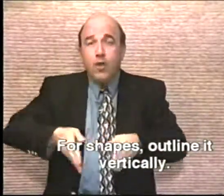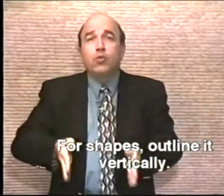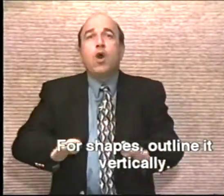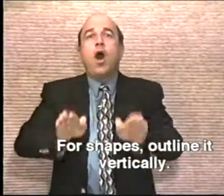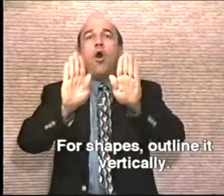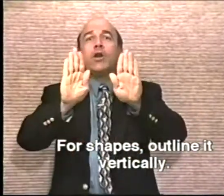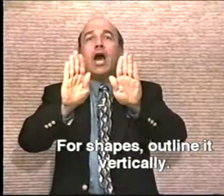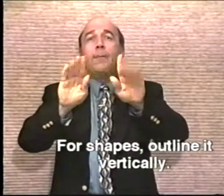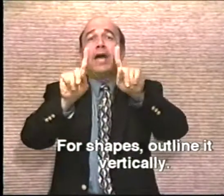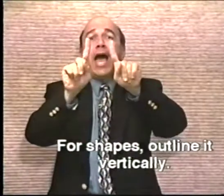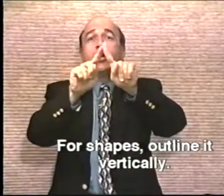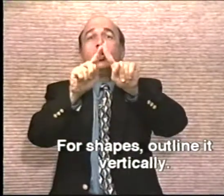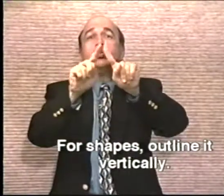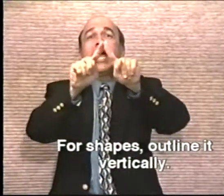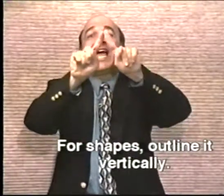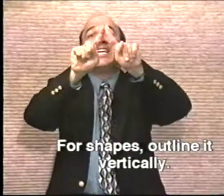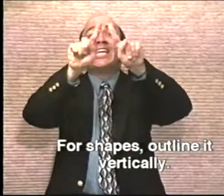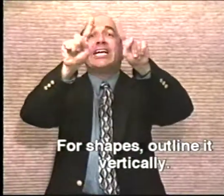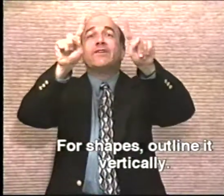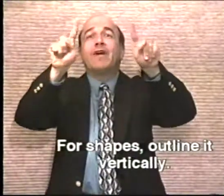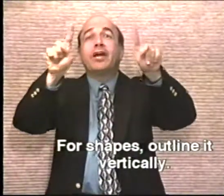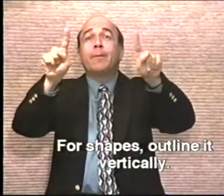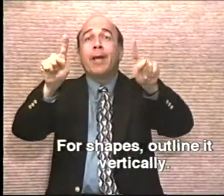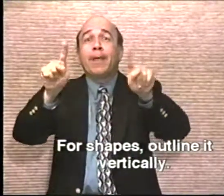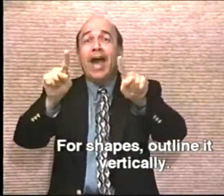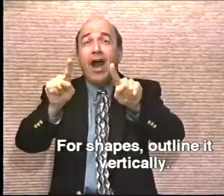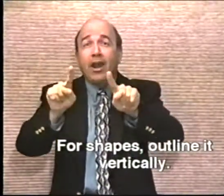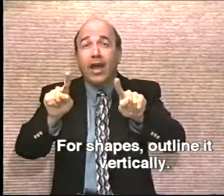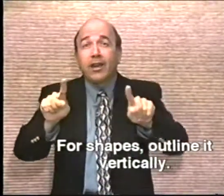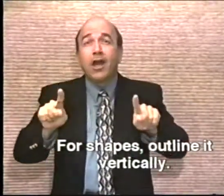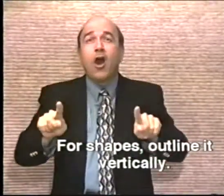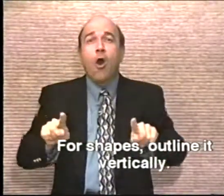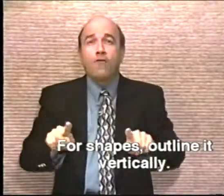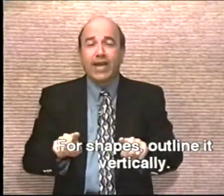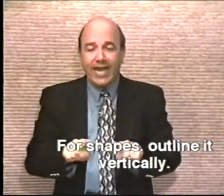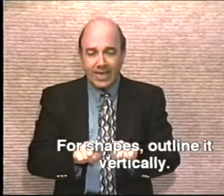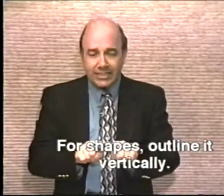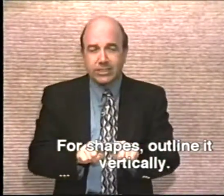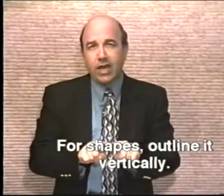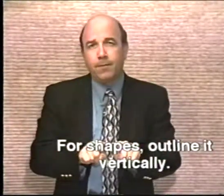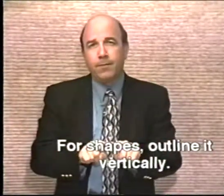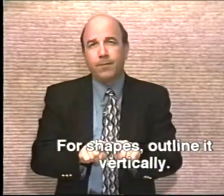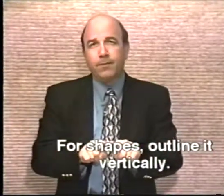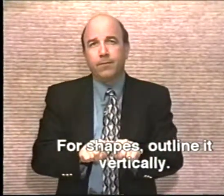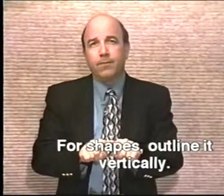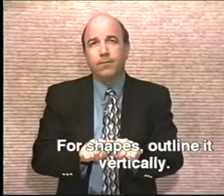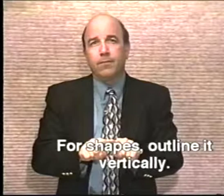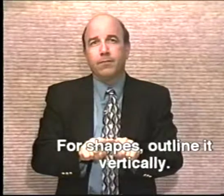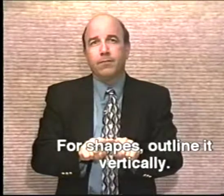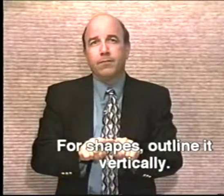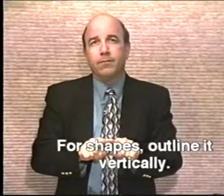You hold it up and use your index finger to make the outline of a kidney shape.